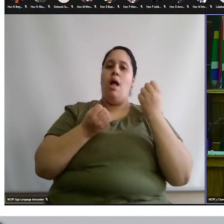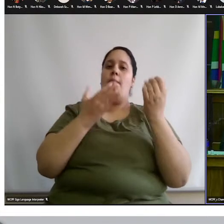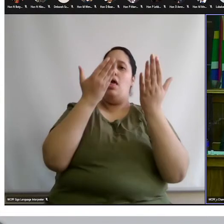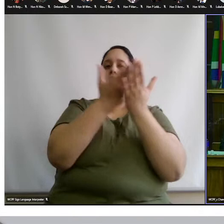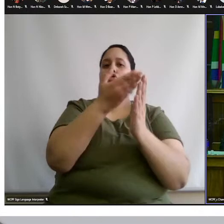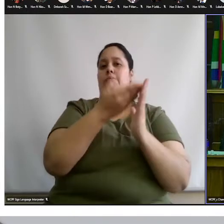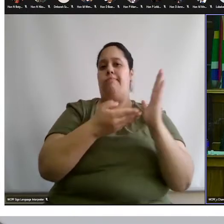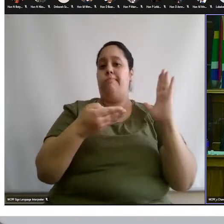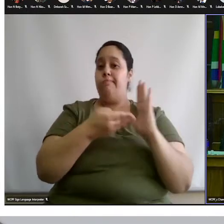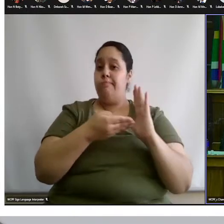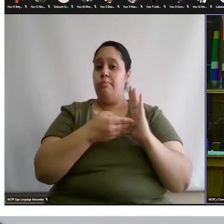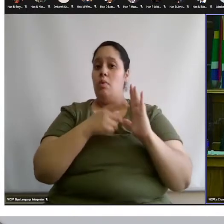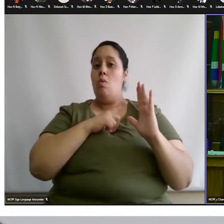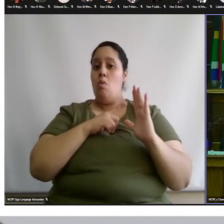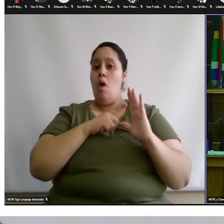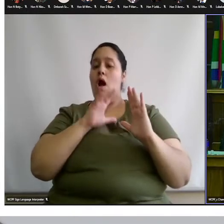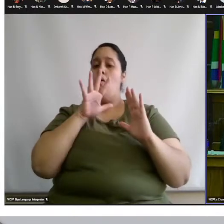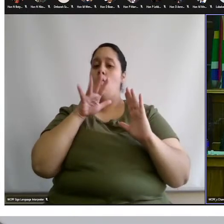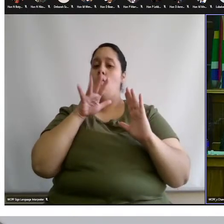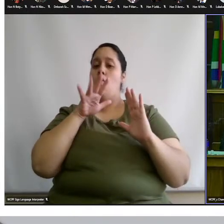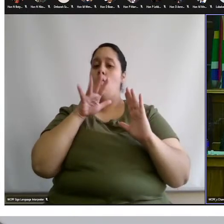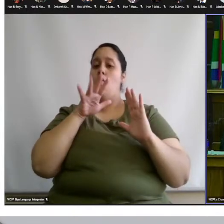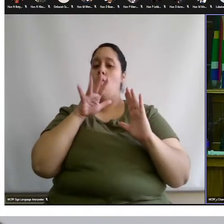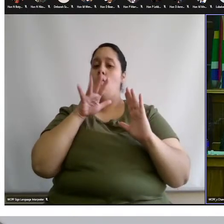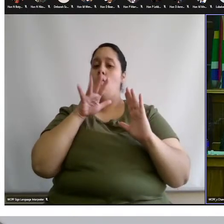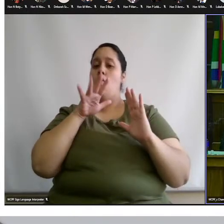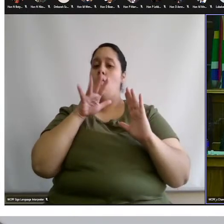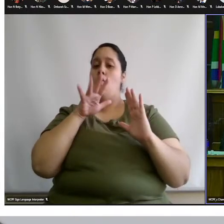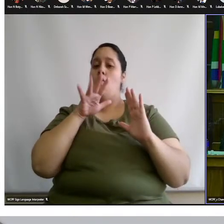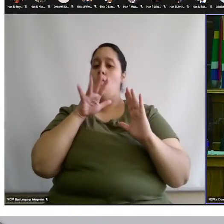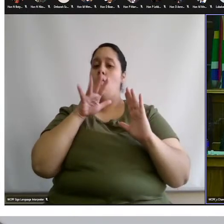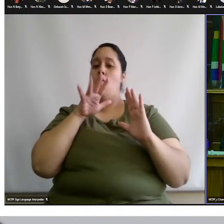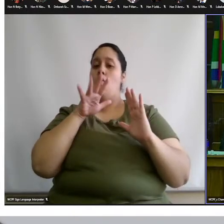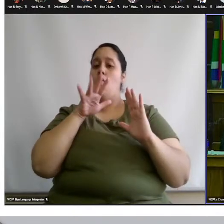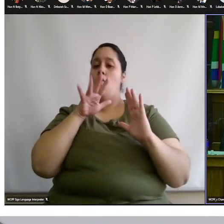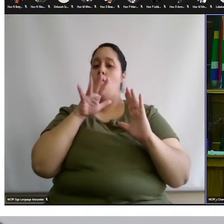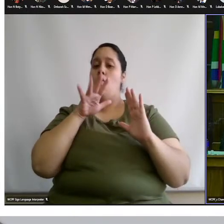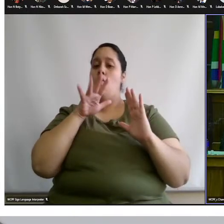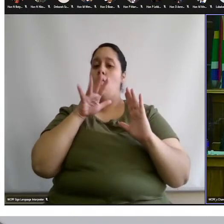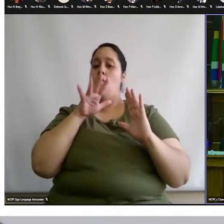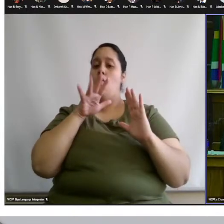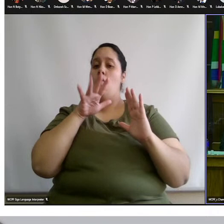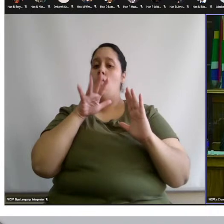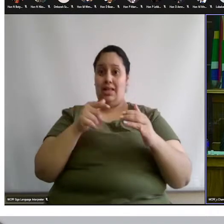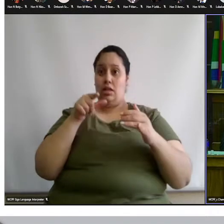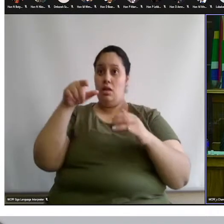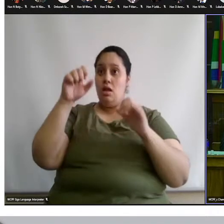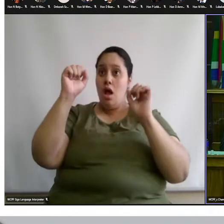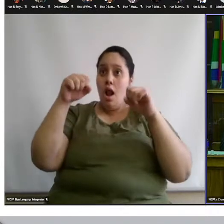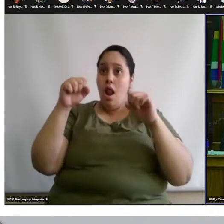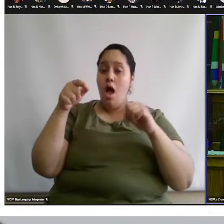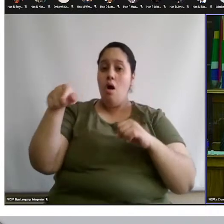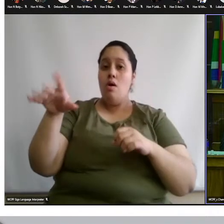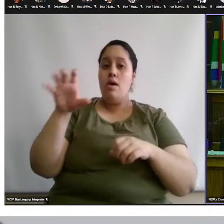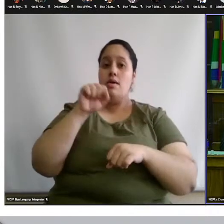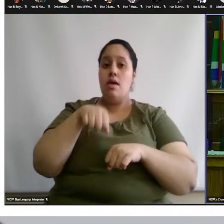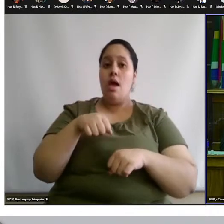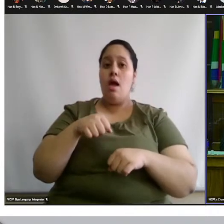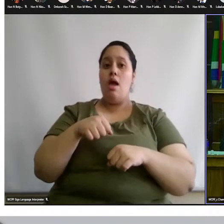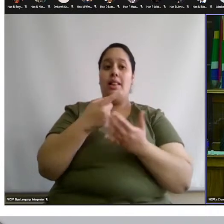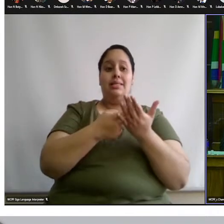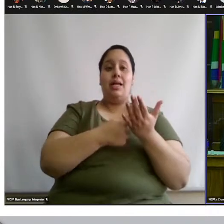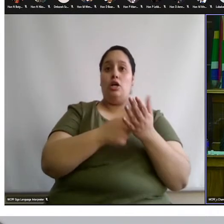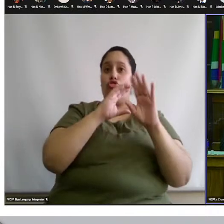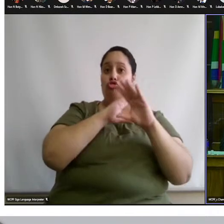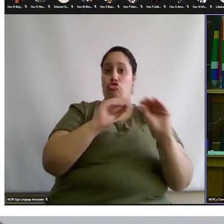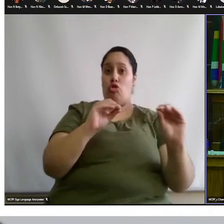is going to test fundamentally whether a chairperson of a committee is allowed to suppress discussion, which